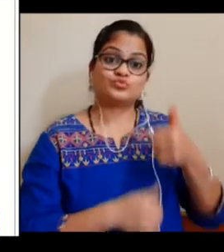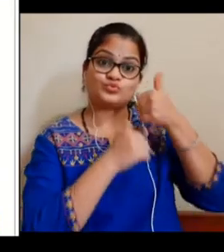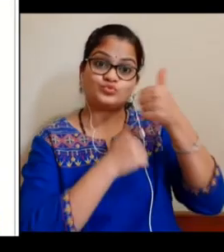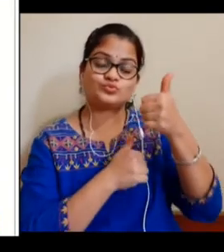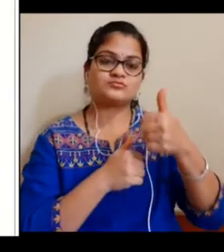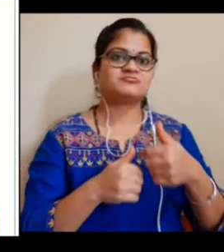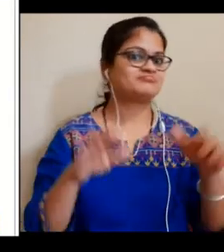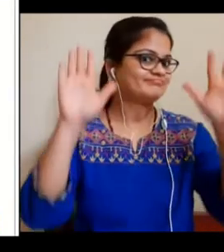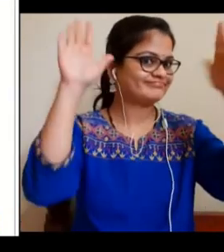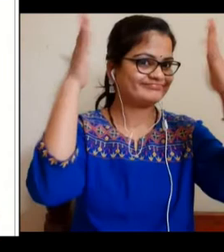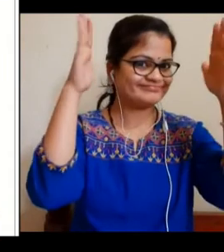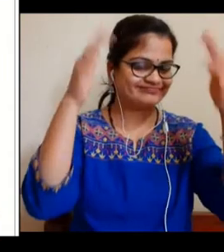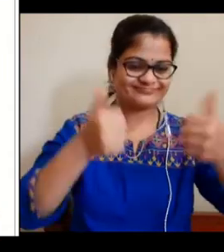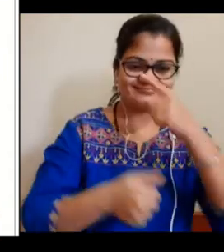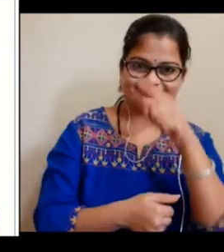That's right. Very good.